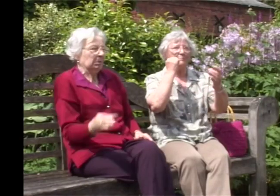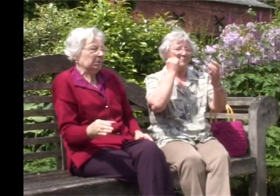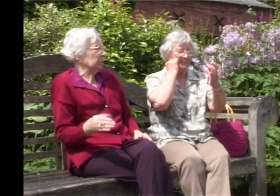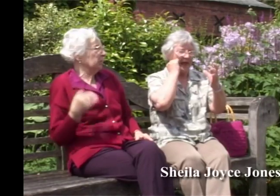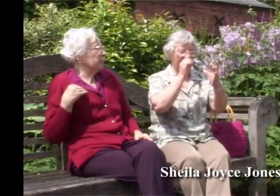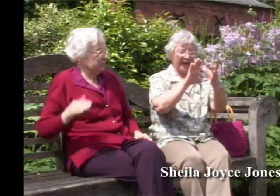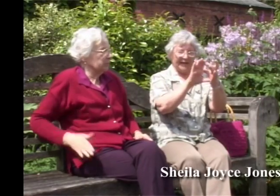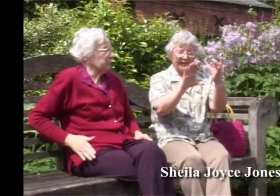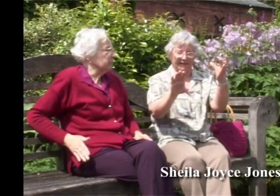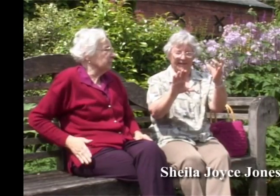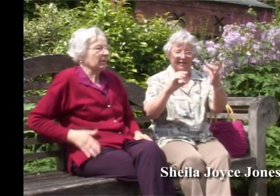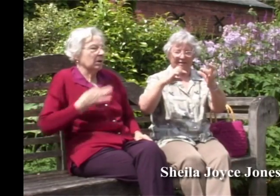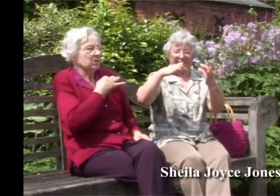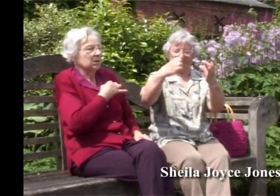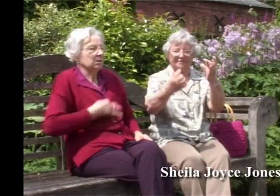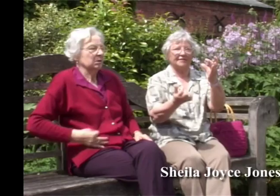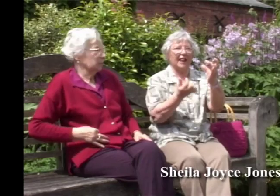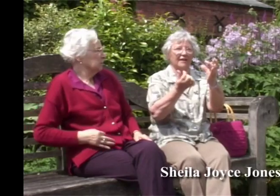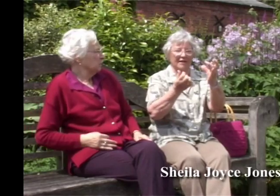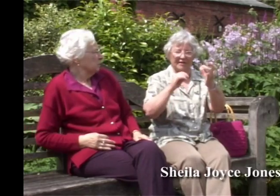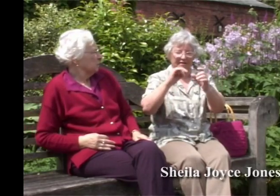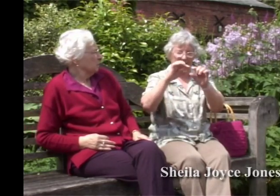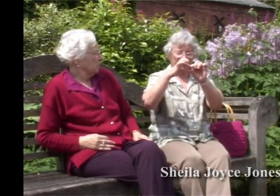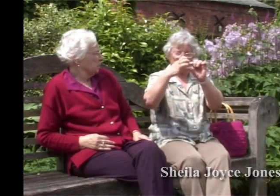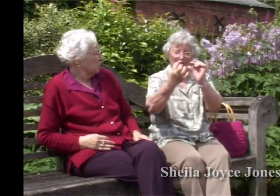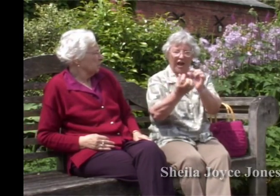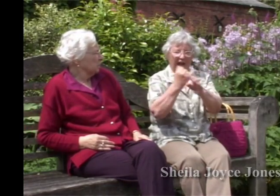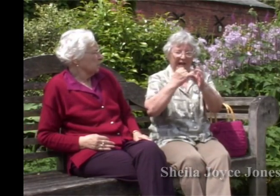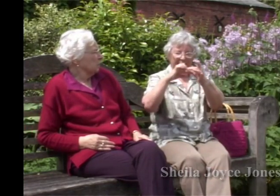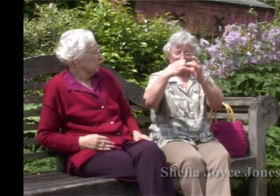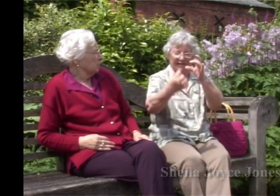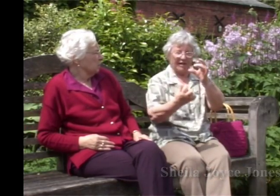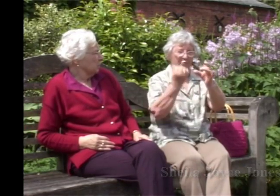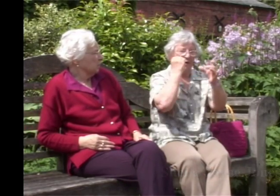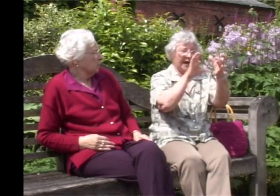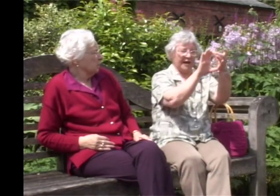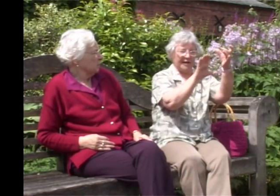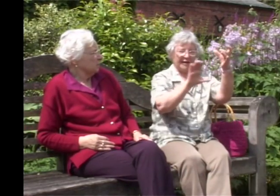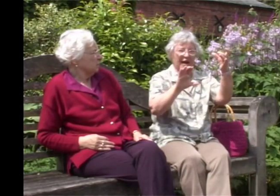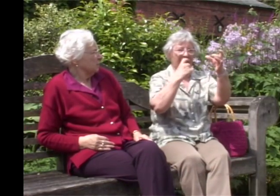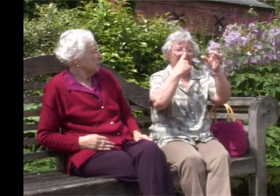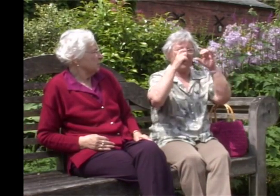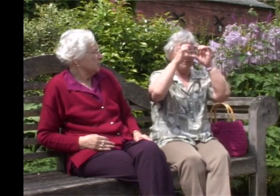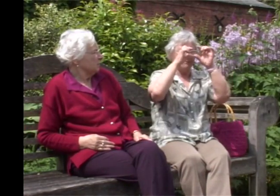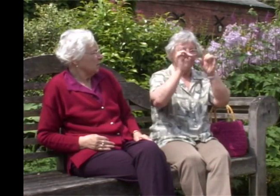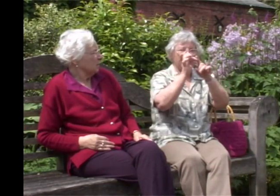were black and of a cylindrical shape. They had grey webbing straps around the front. The eyepiece was made of a